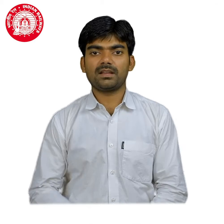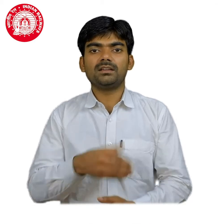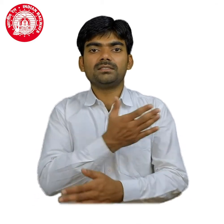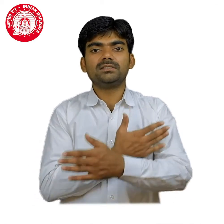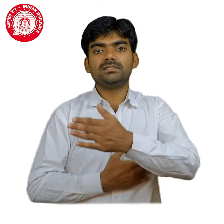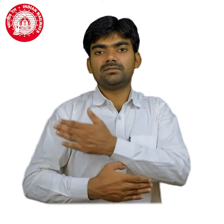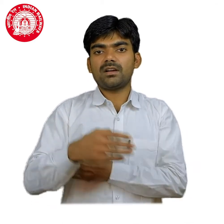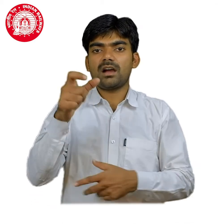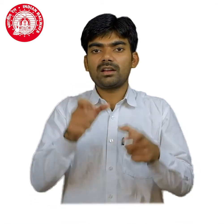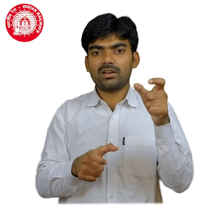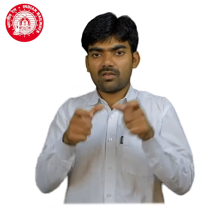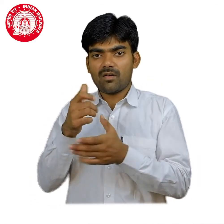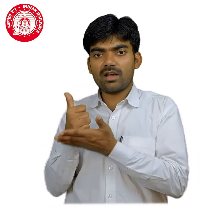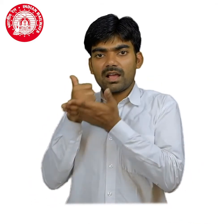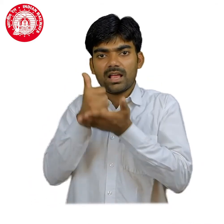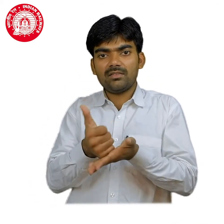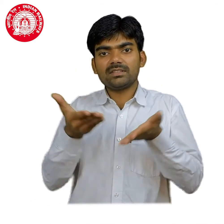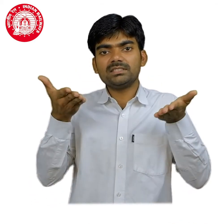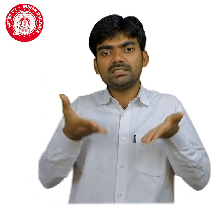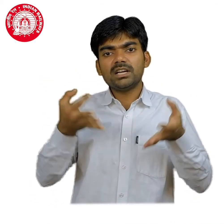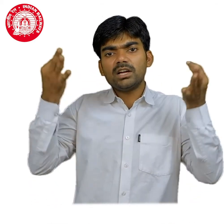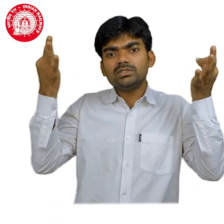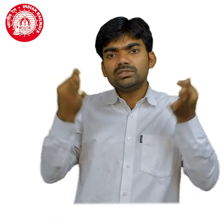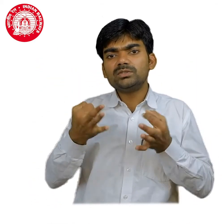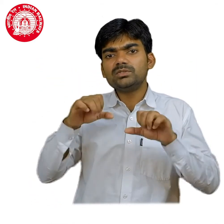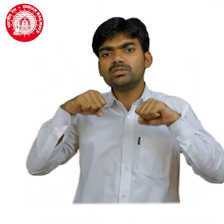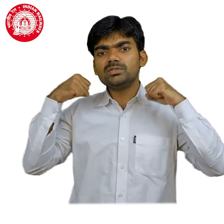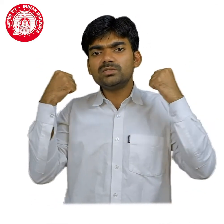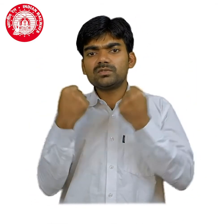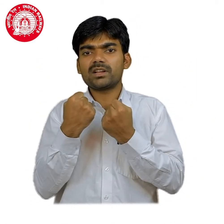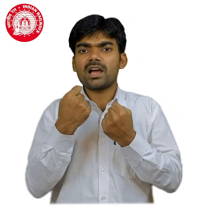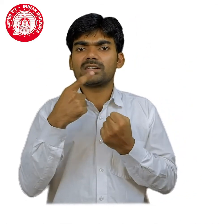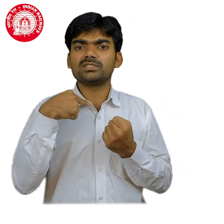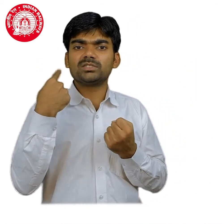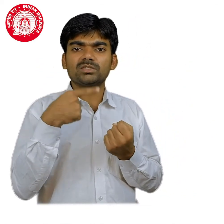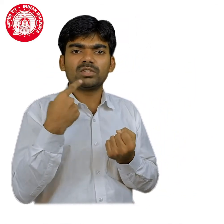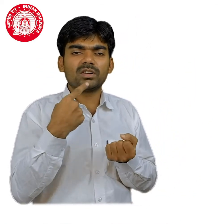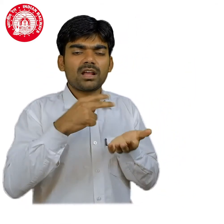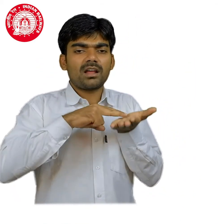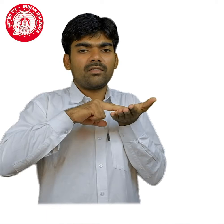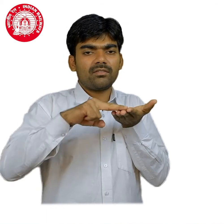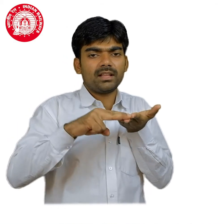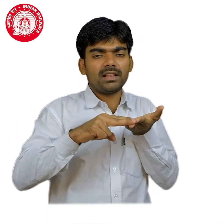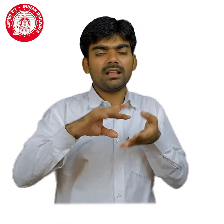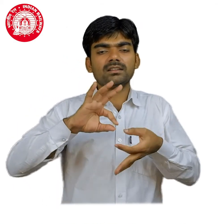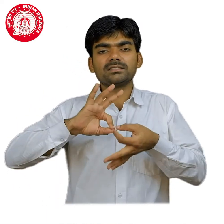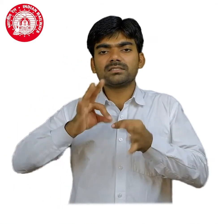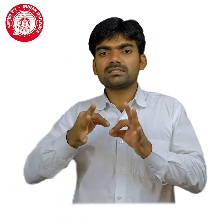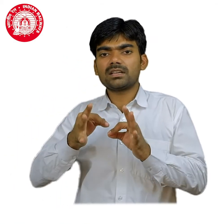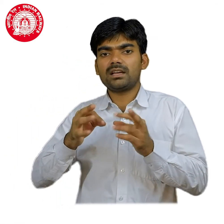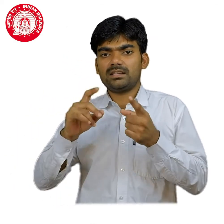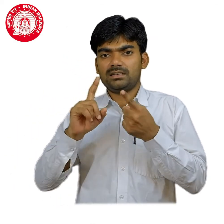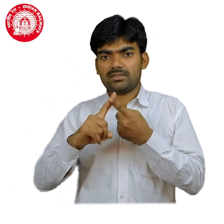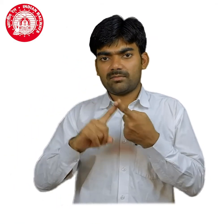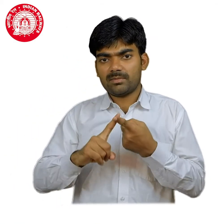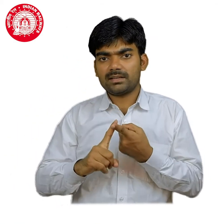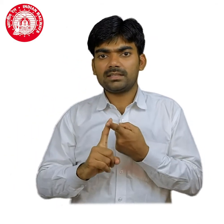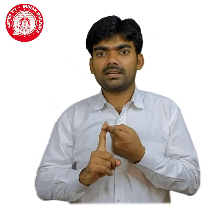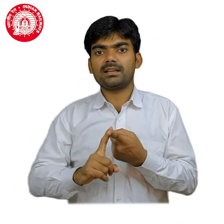The initiative of providing braille signs and other facilities for people with visual disabilities, including this video, is driven